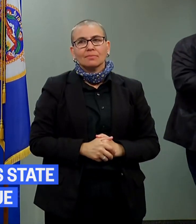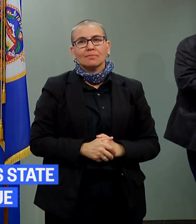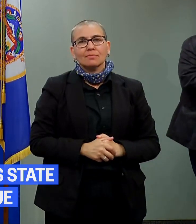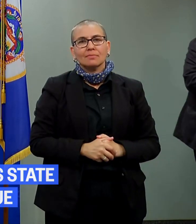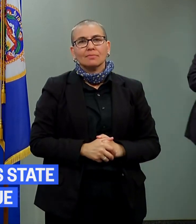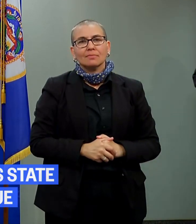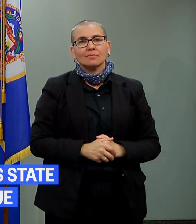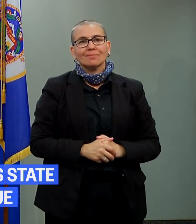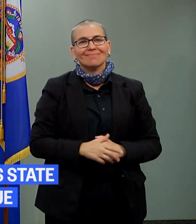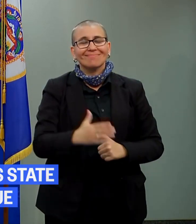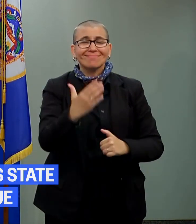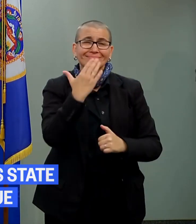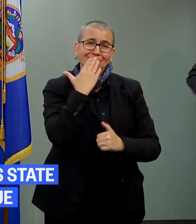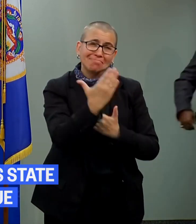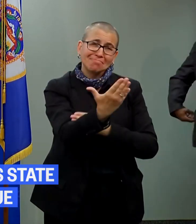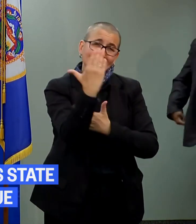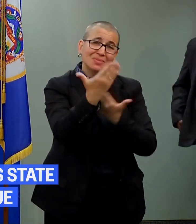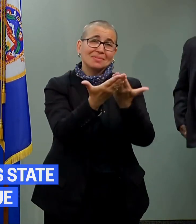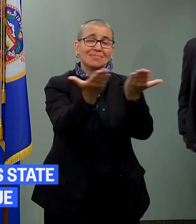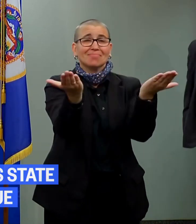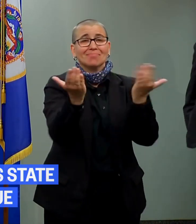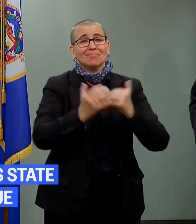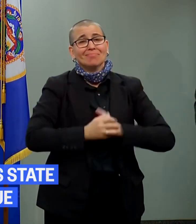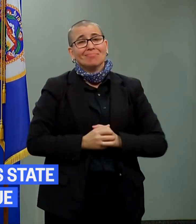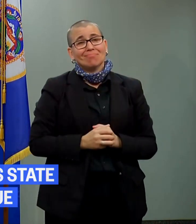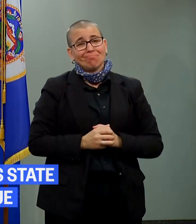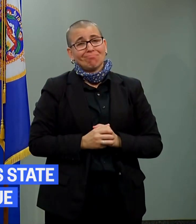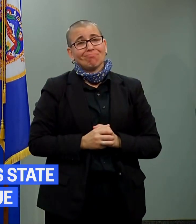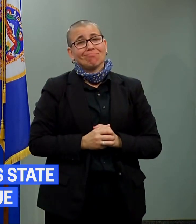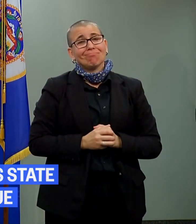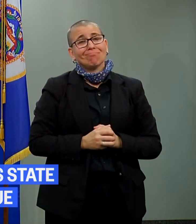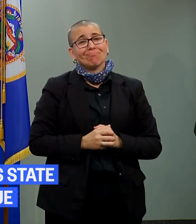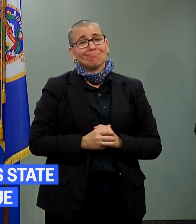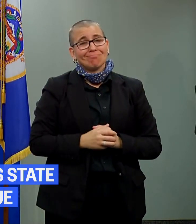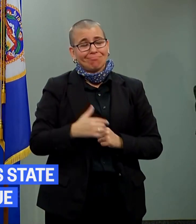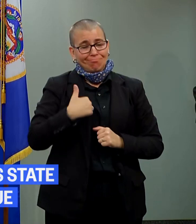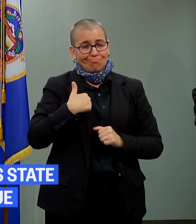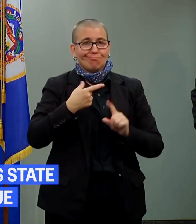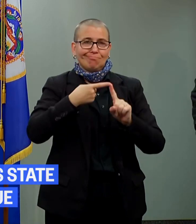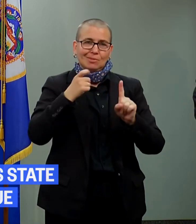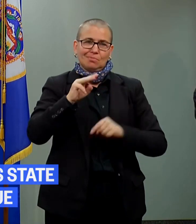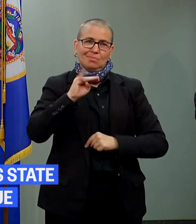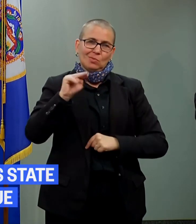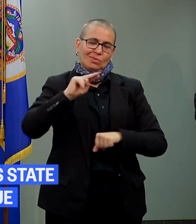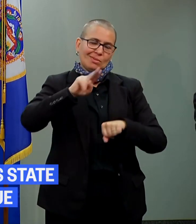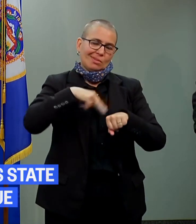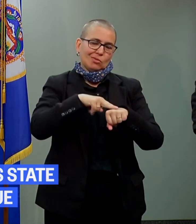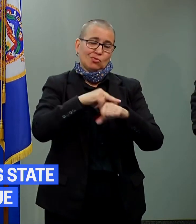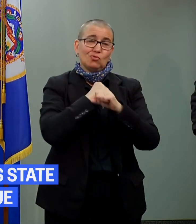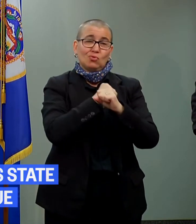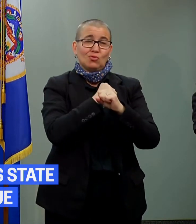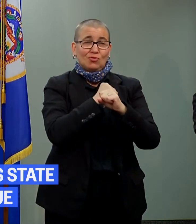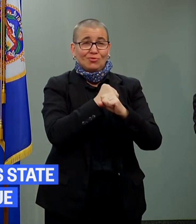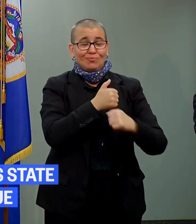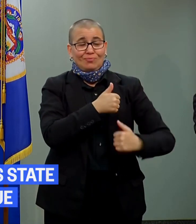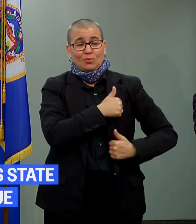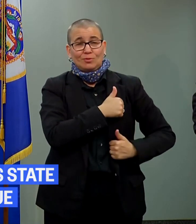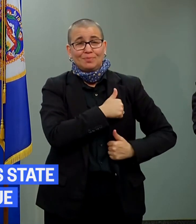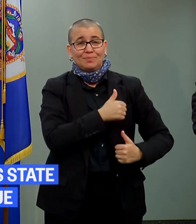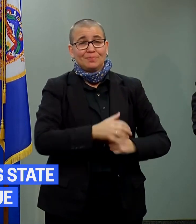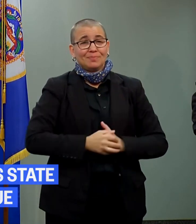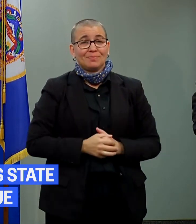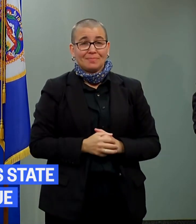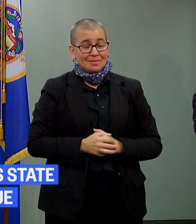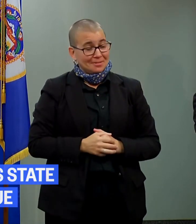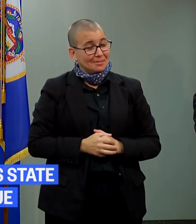Good morning, everyone. I'm Major General John Jensen, the Adjutant General of the Minnesota National Guard. And the Minnesota National Guard continues to build our